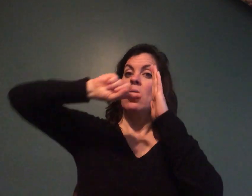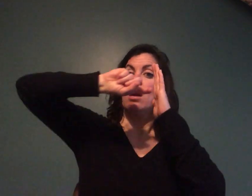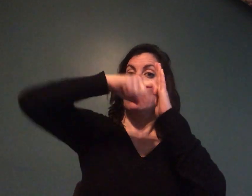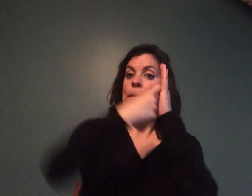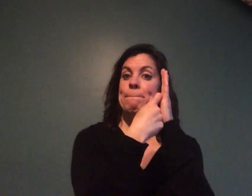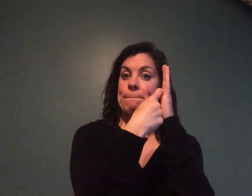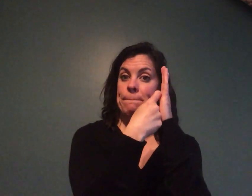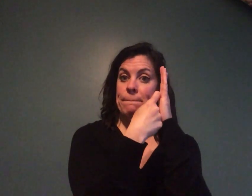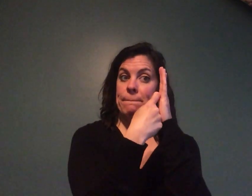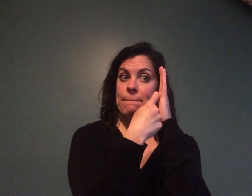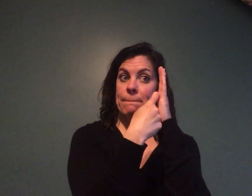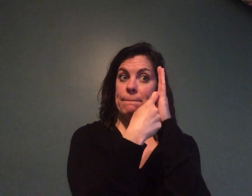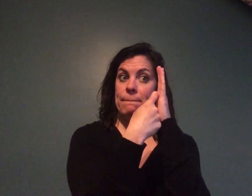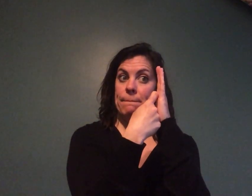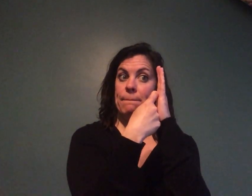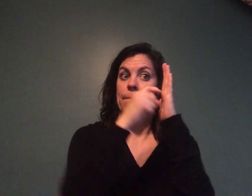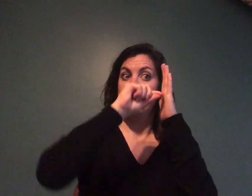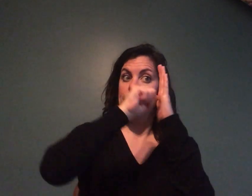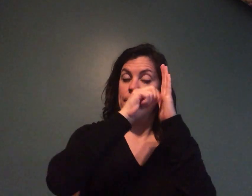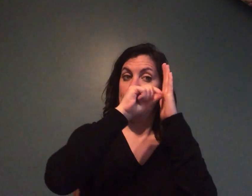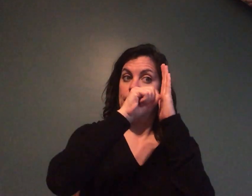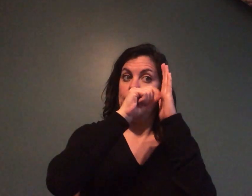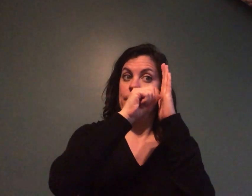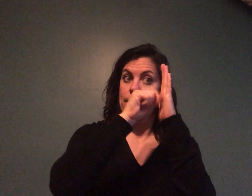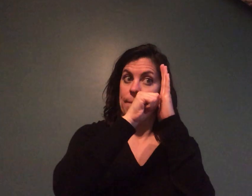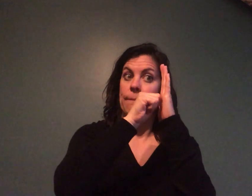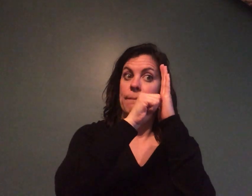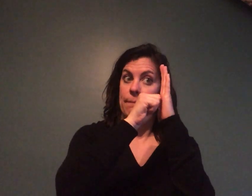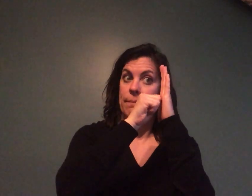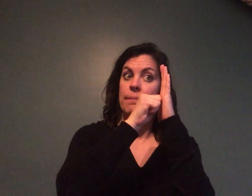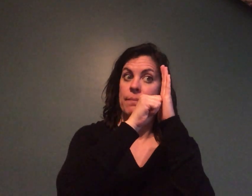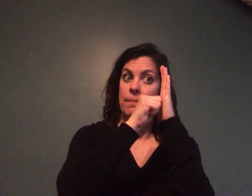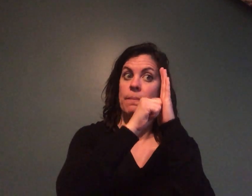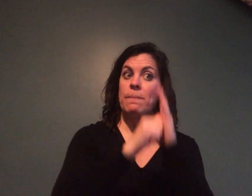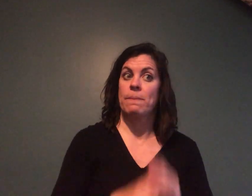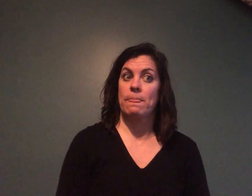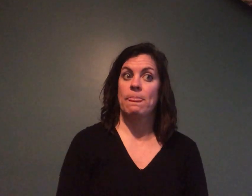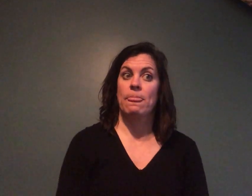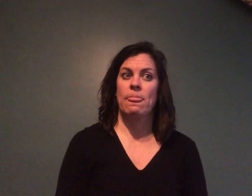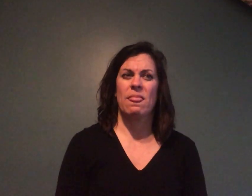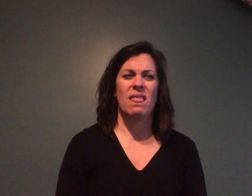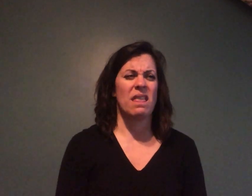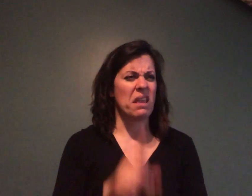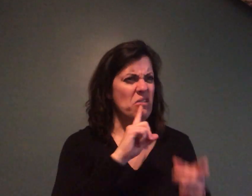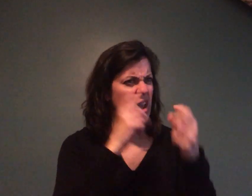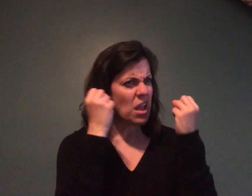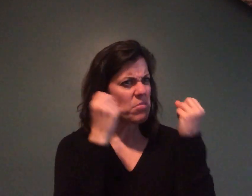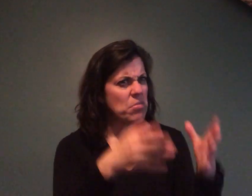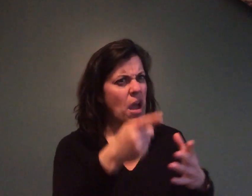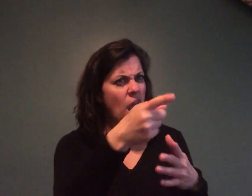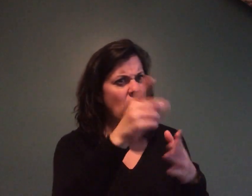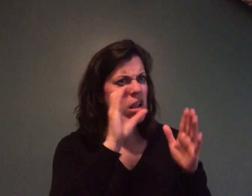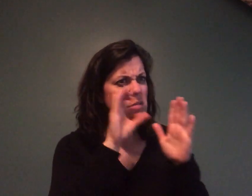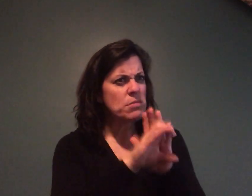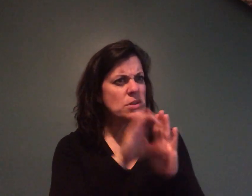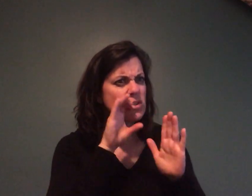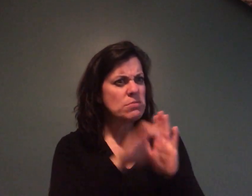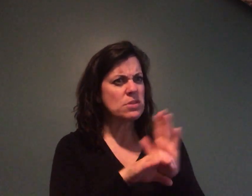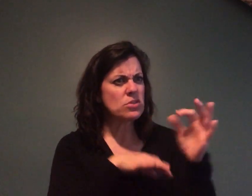Okay? Look at this. There's a whole thing about replacing wire. Oh, look at that. Now I got to see that, and I got to look at that later.